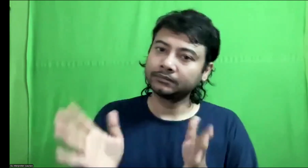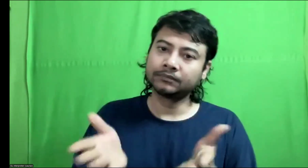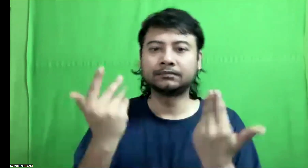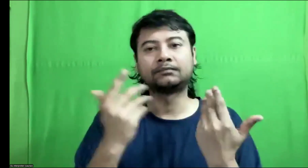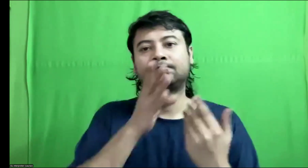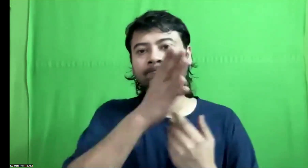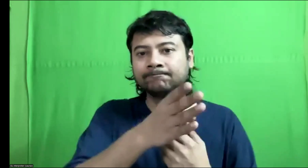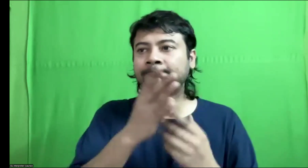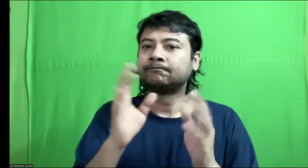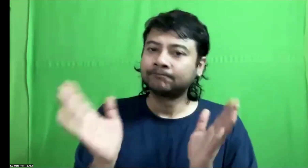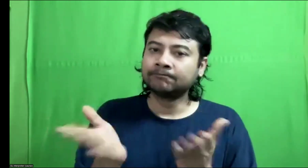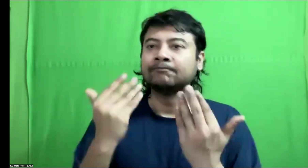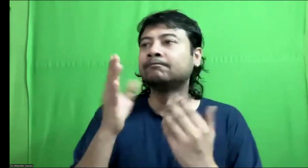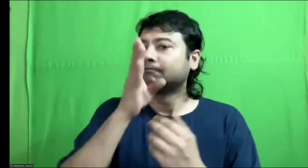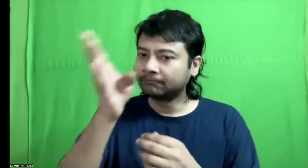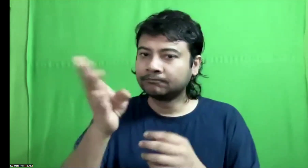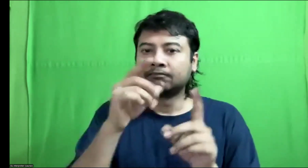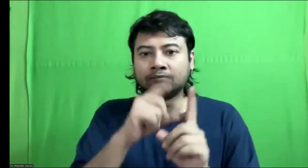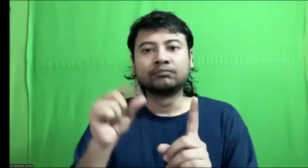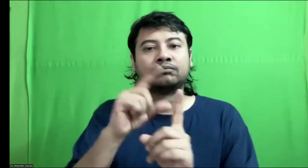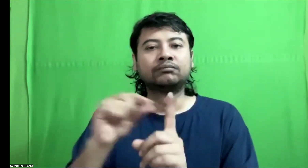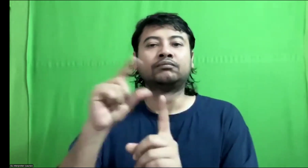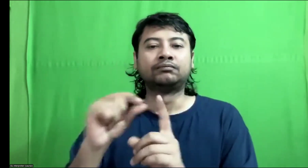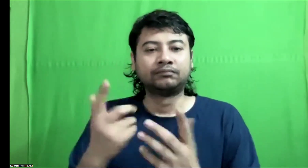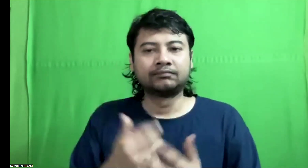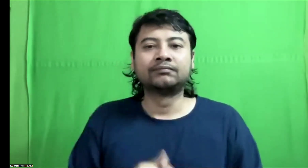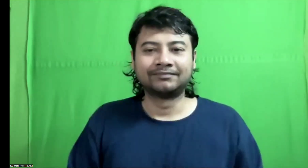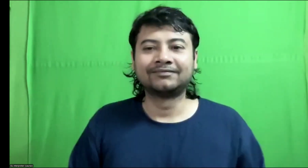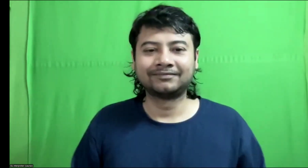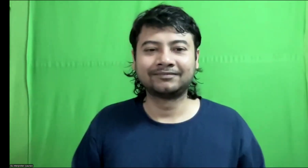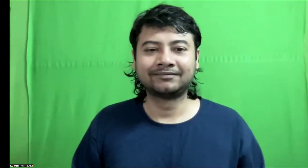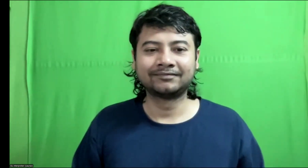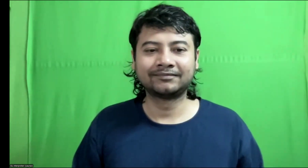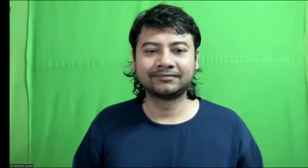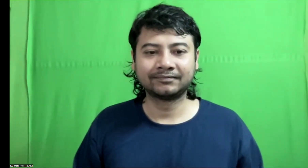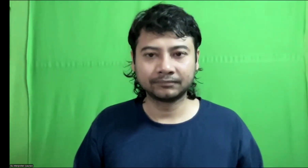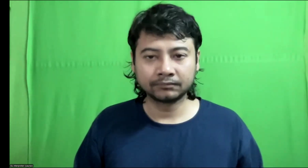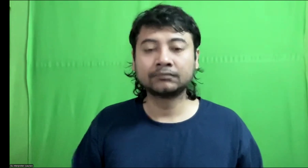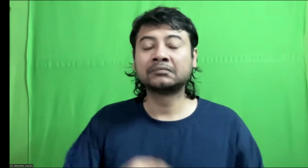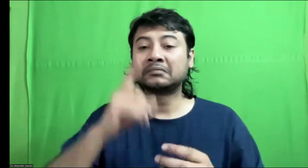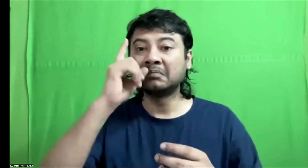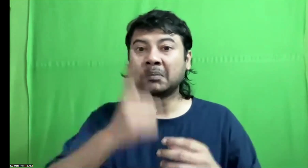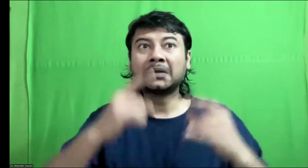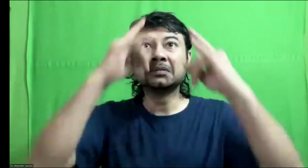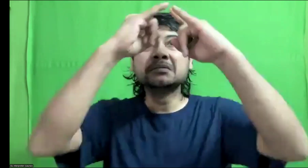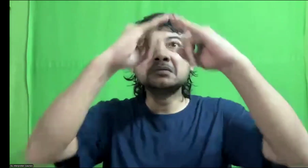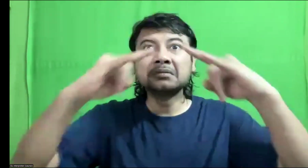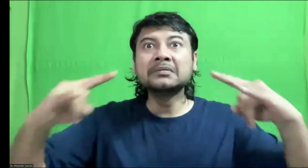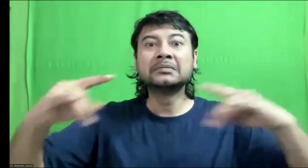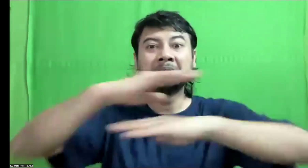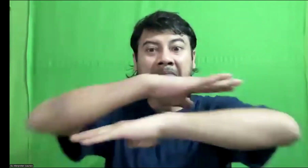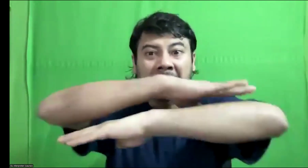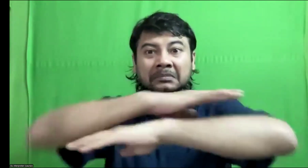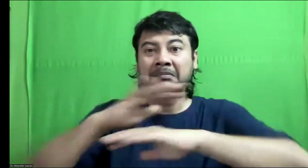So it will be great if you somehow, I'm not saying you have to do a very big scale program. You can just do a